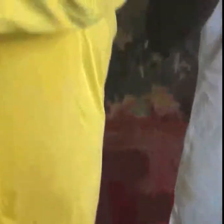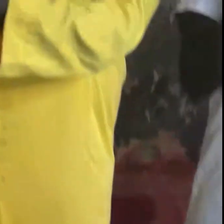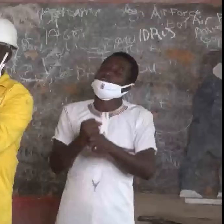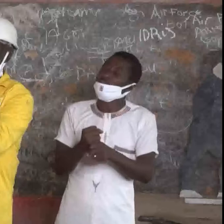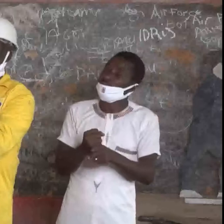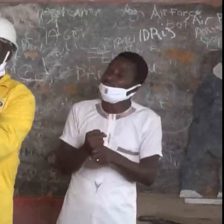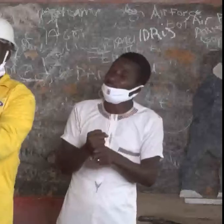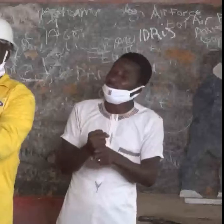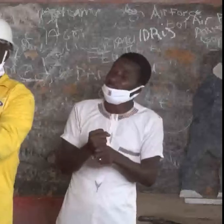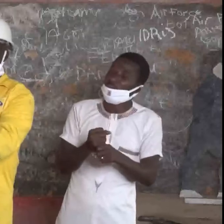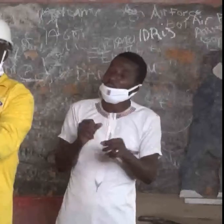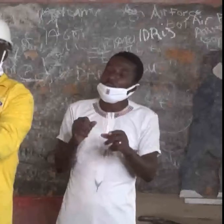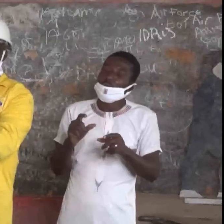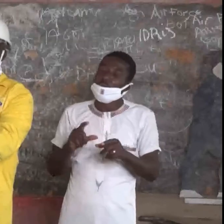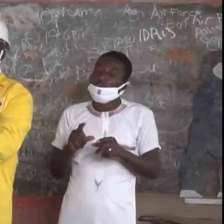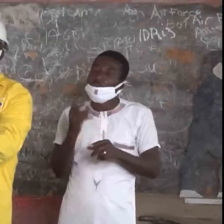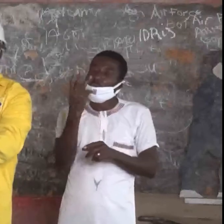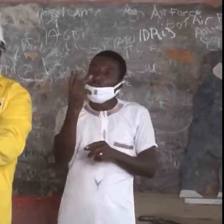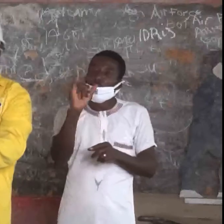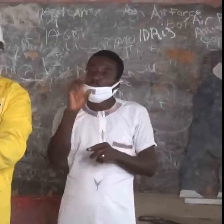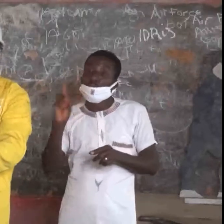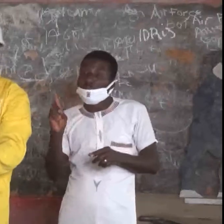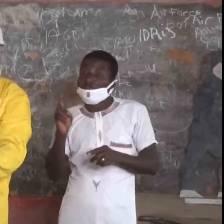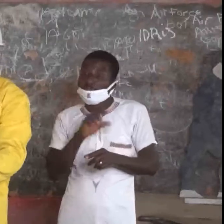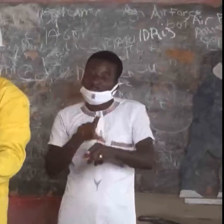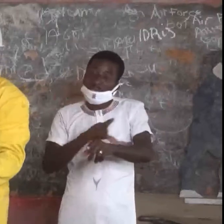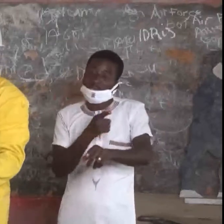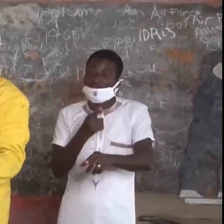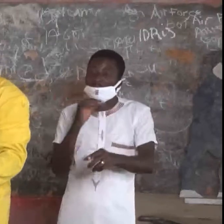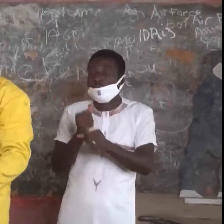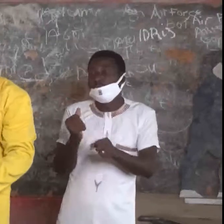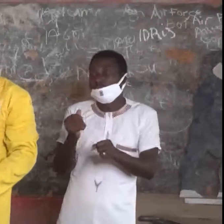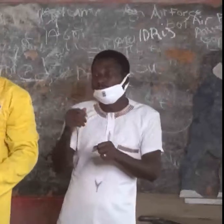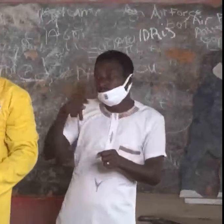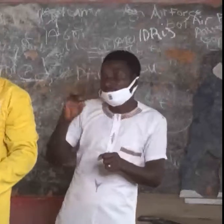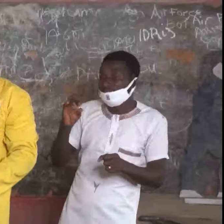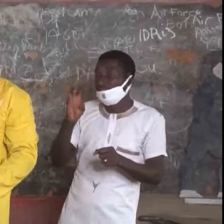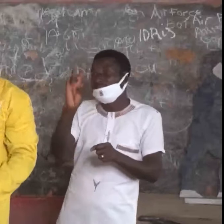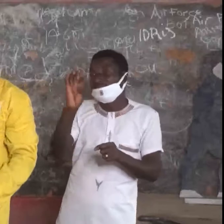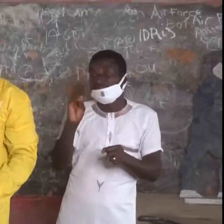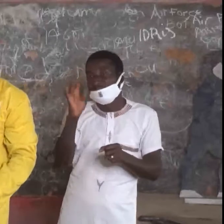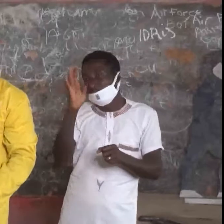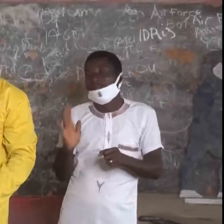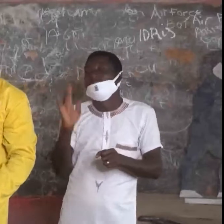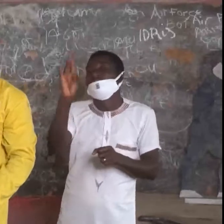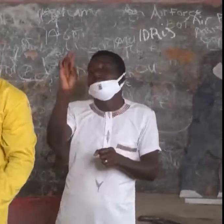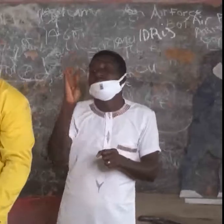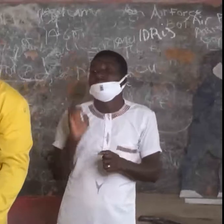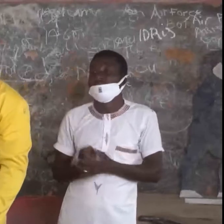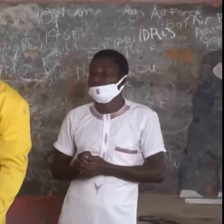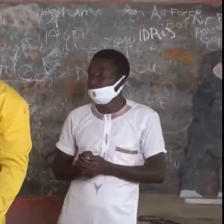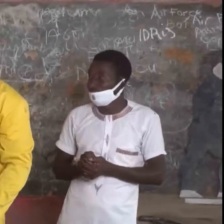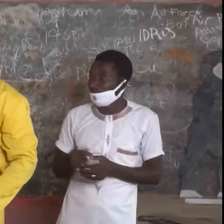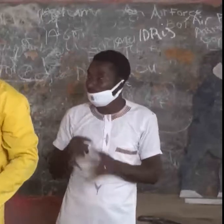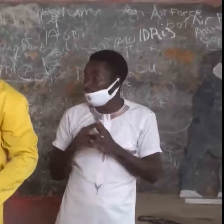is the total width, and the length of the workpiece is there, 70 by 70. Now